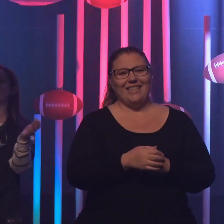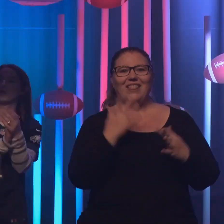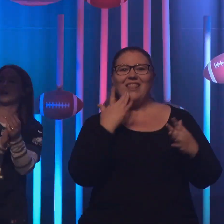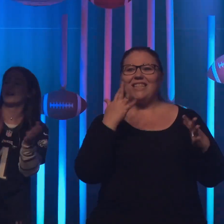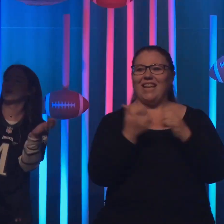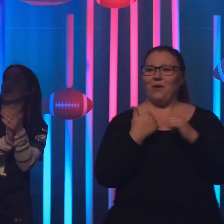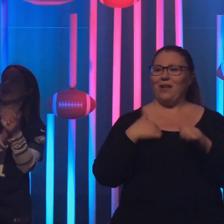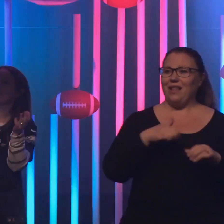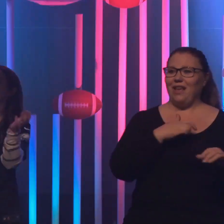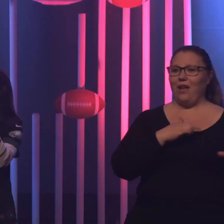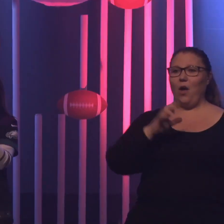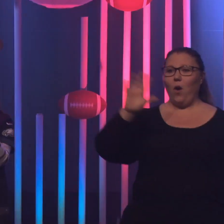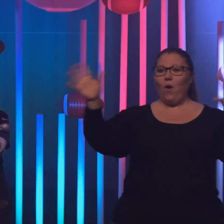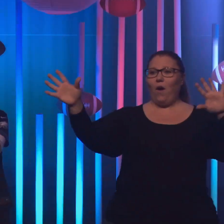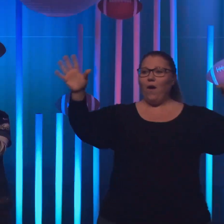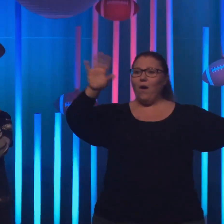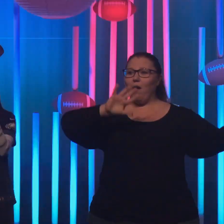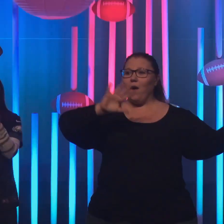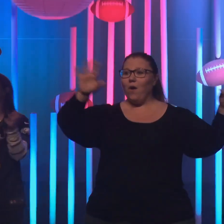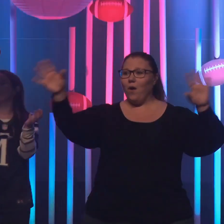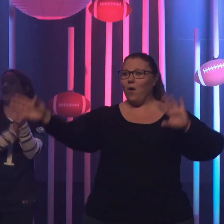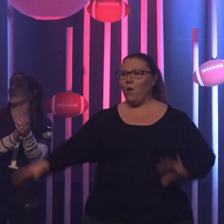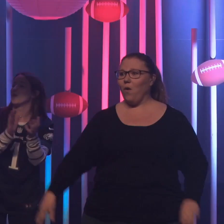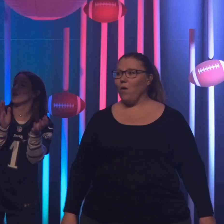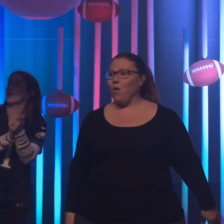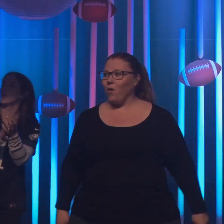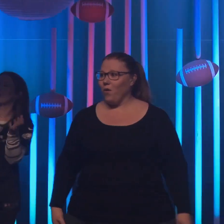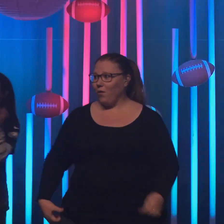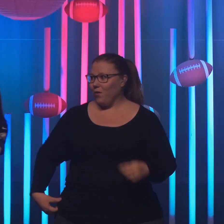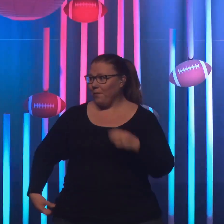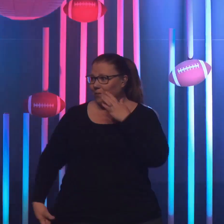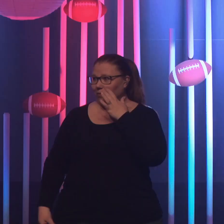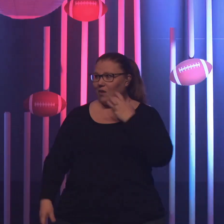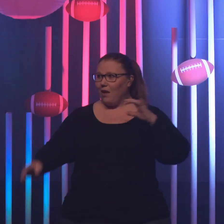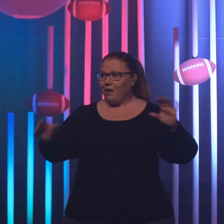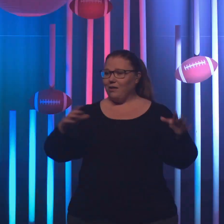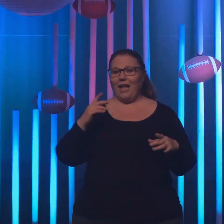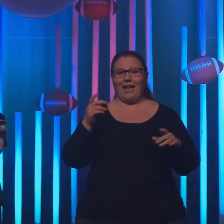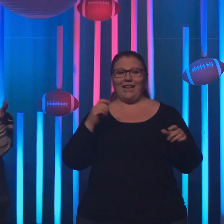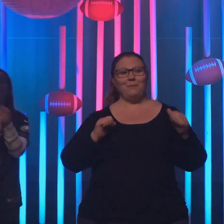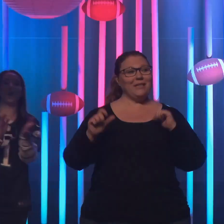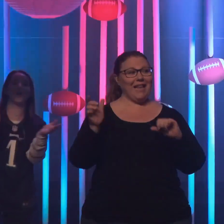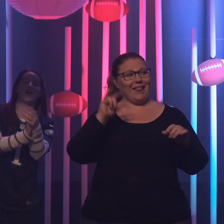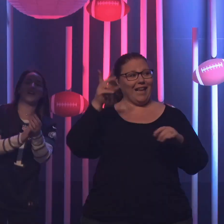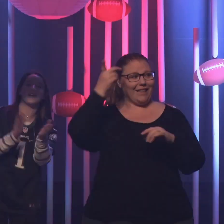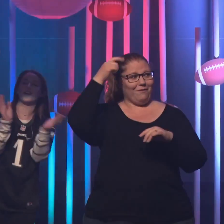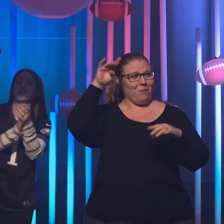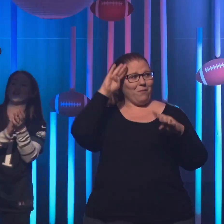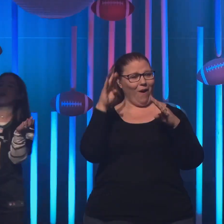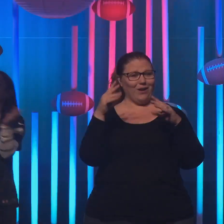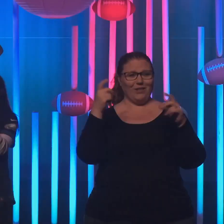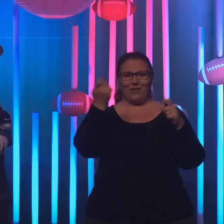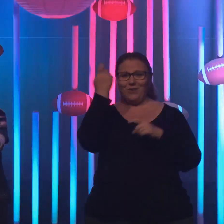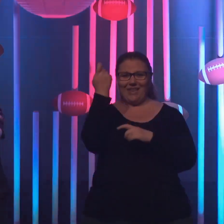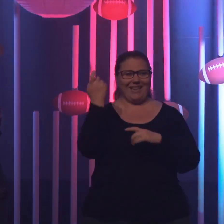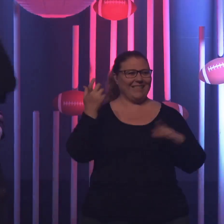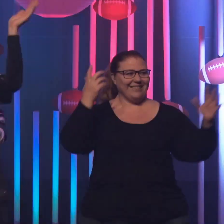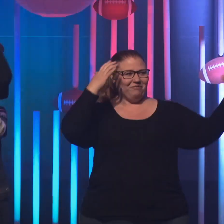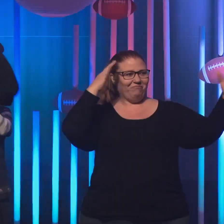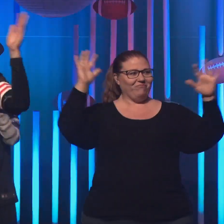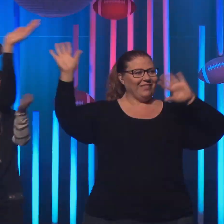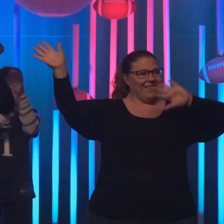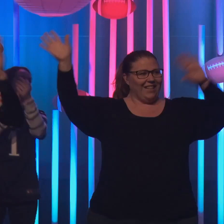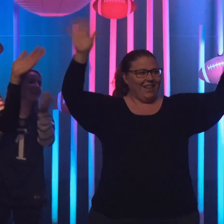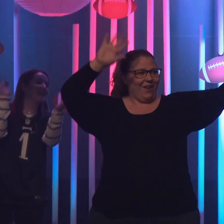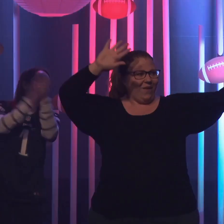us. Here we go. Whoa! Come on, just pretend like the Broncos are winning. Can we bring our hands up high? We